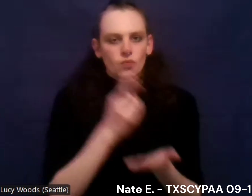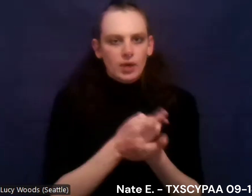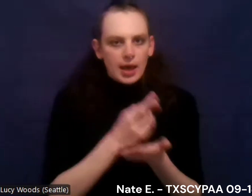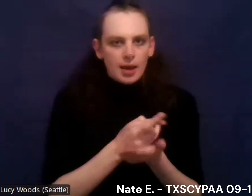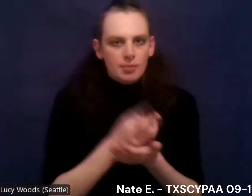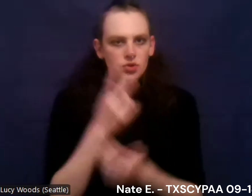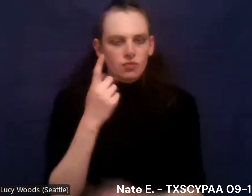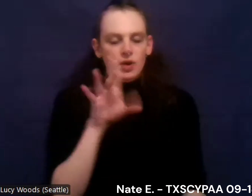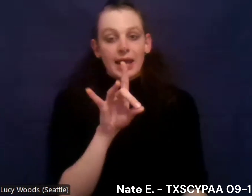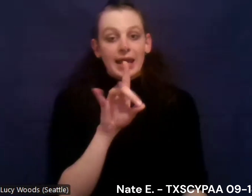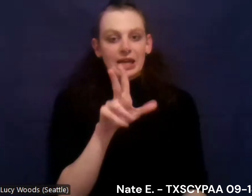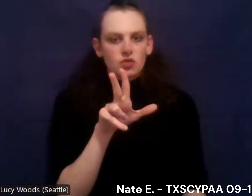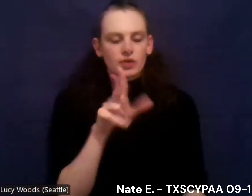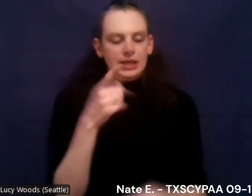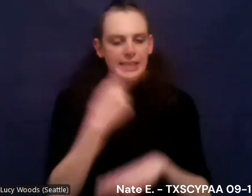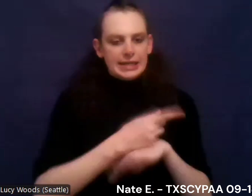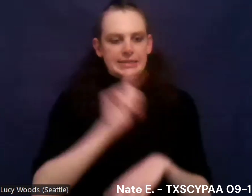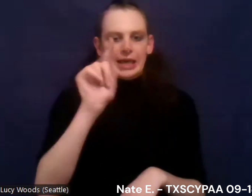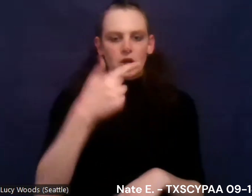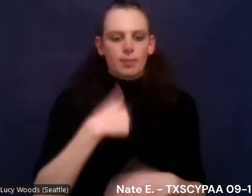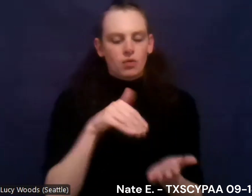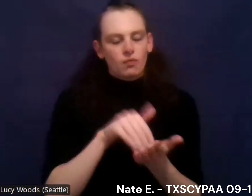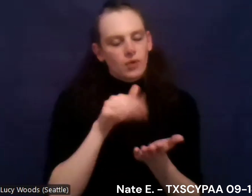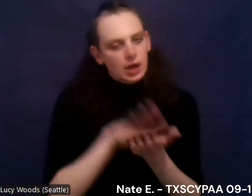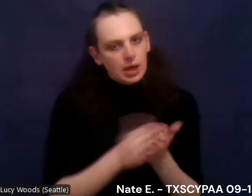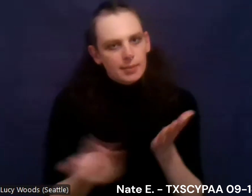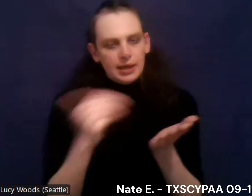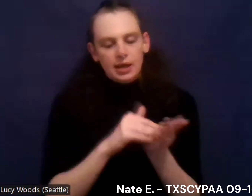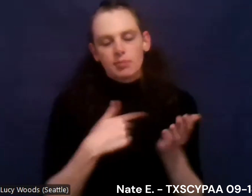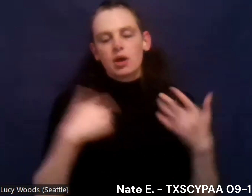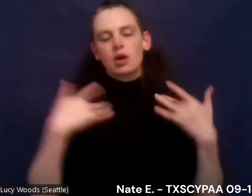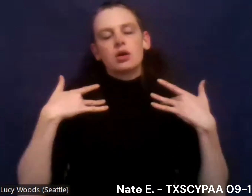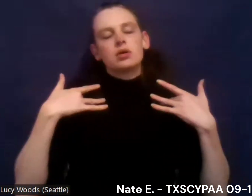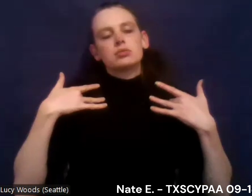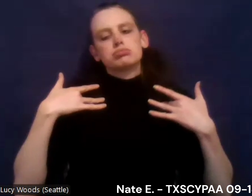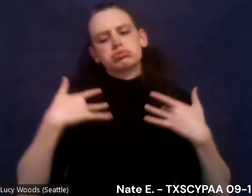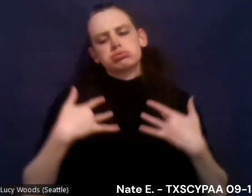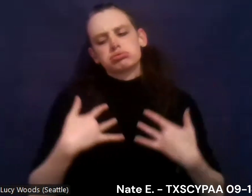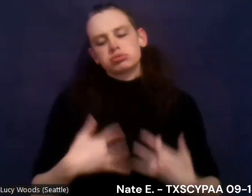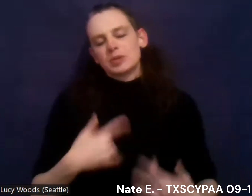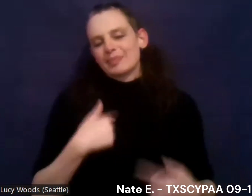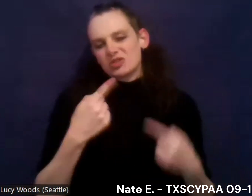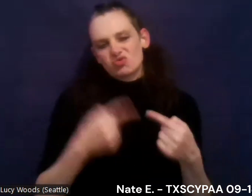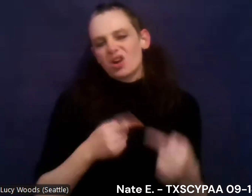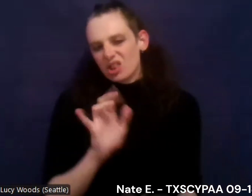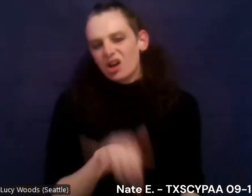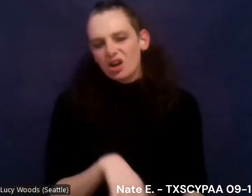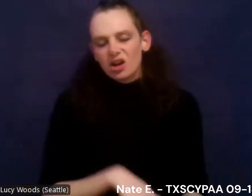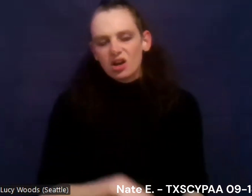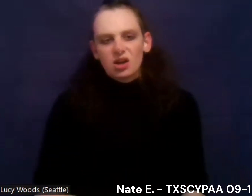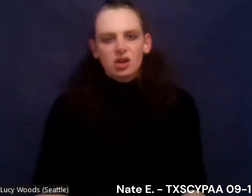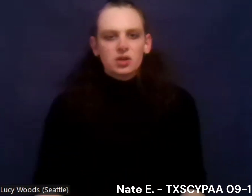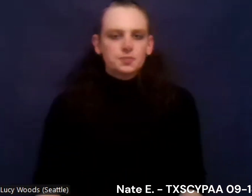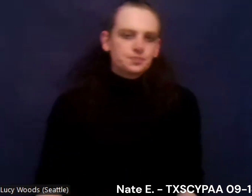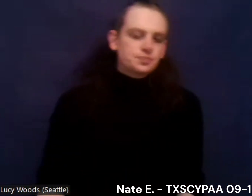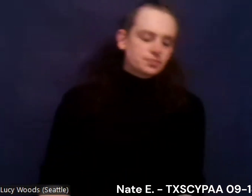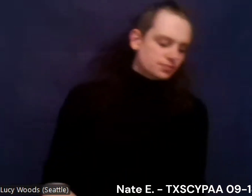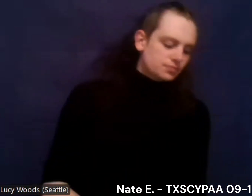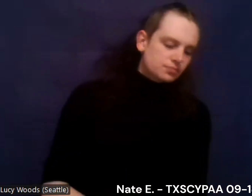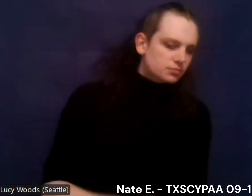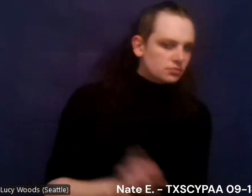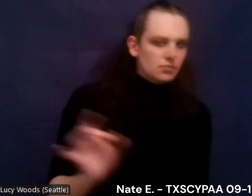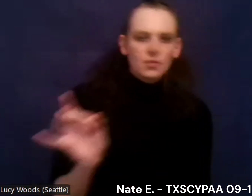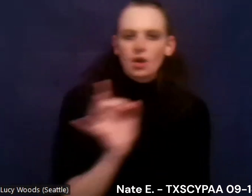days, I relapsed for the first time because I'm just horribly depressed. And, that's something I struggled with was I was just horrible